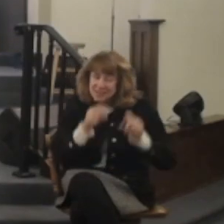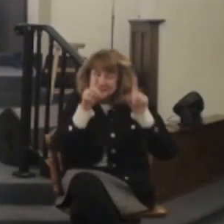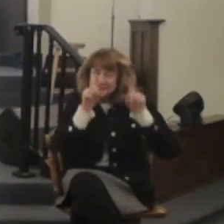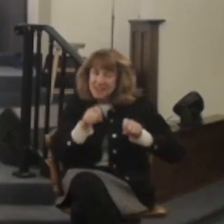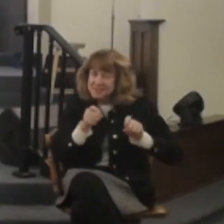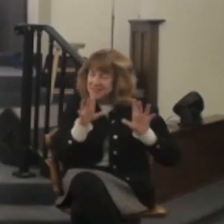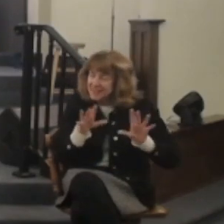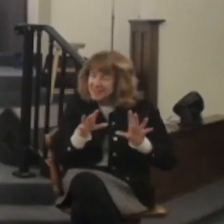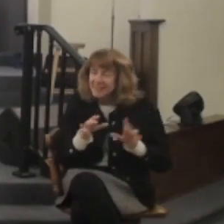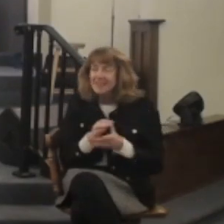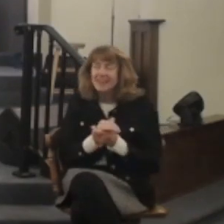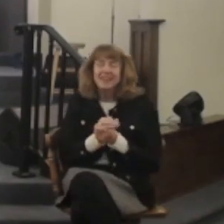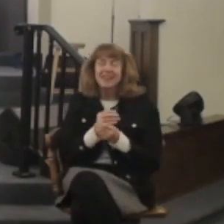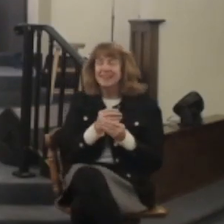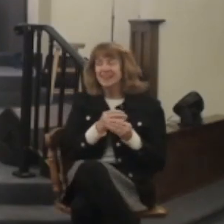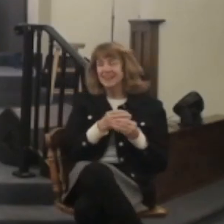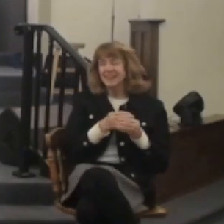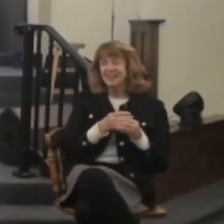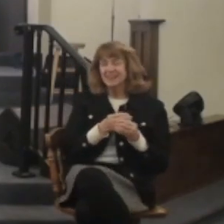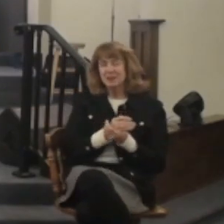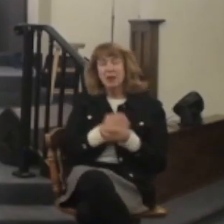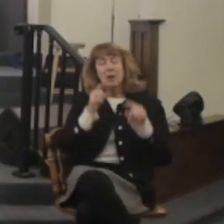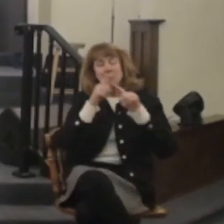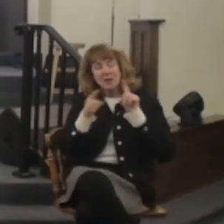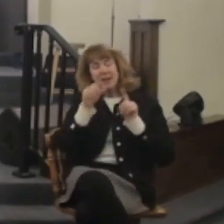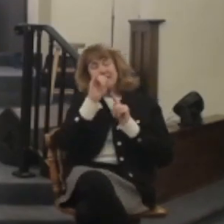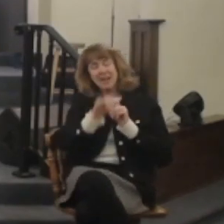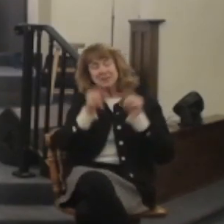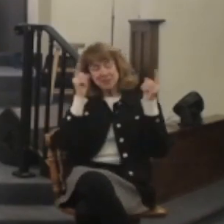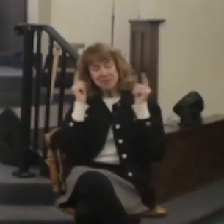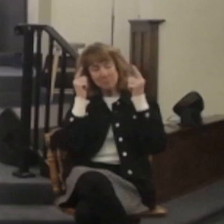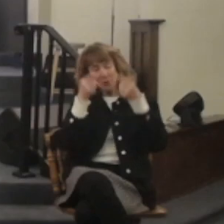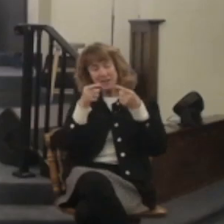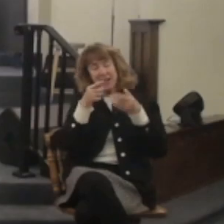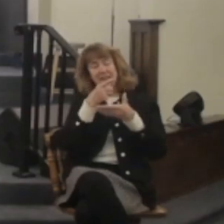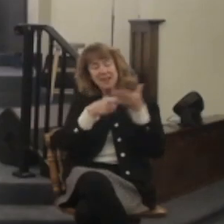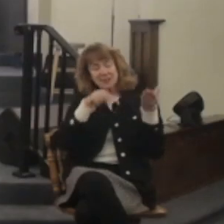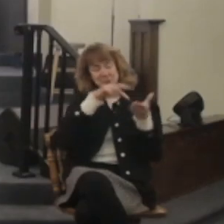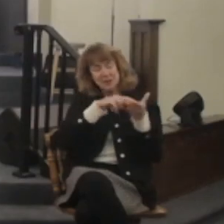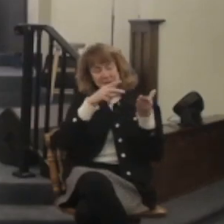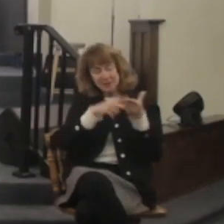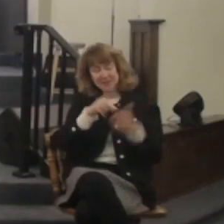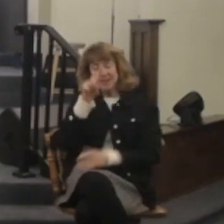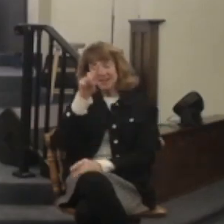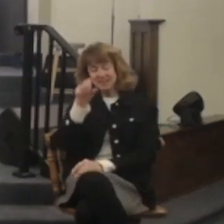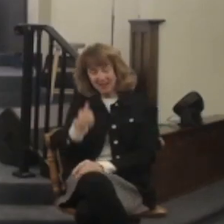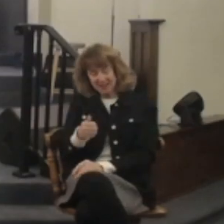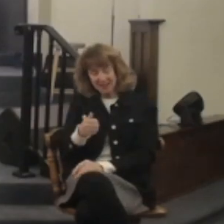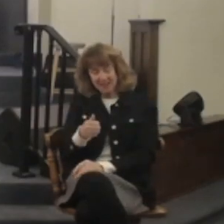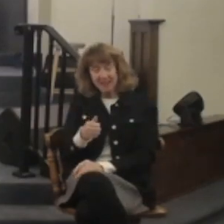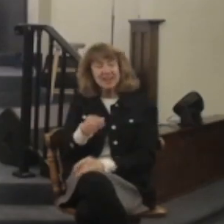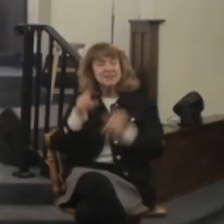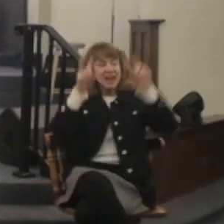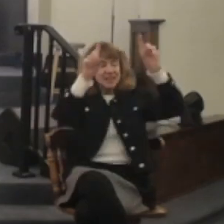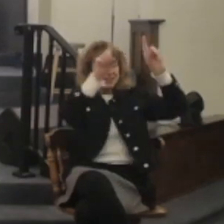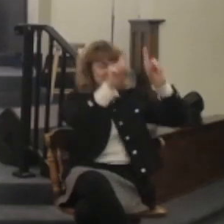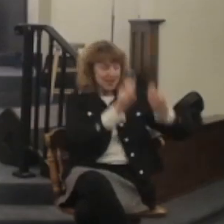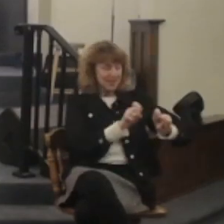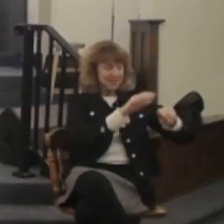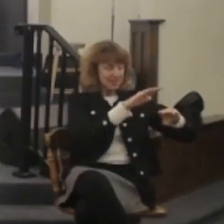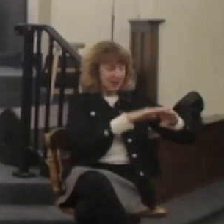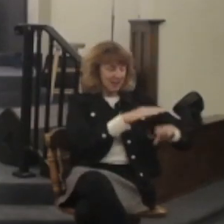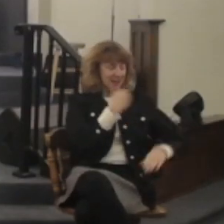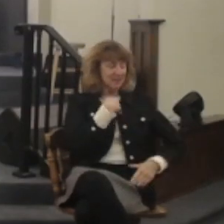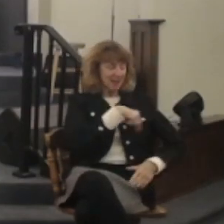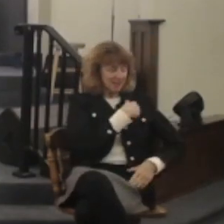I was just testing. Okay. But that's the point. That's what tithing is. Tithing is a test. And I really